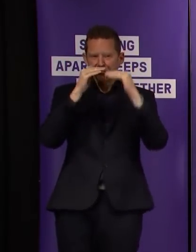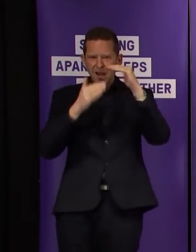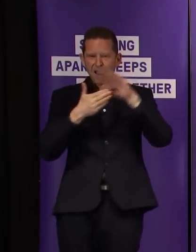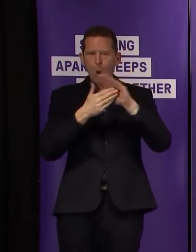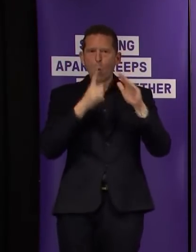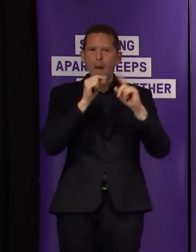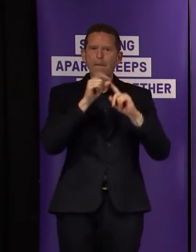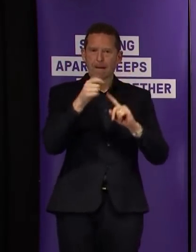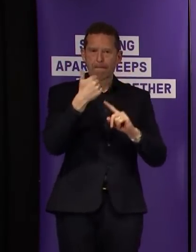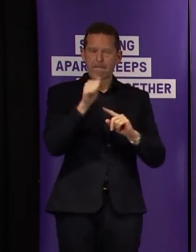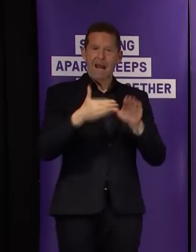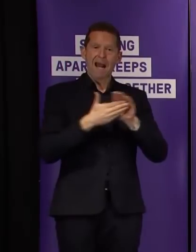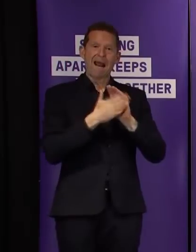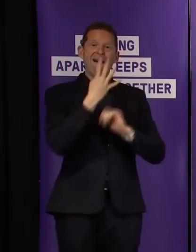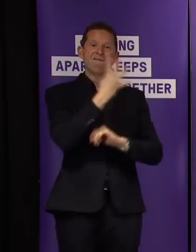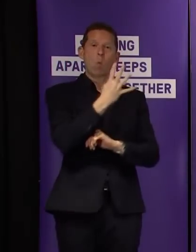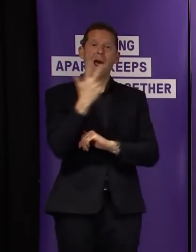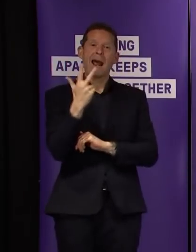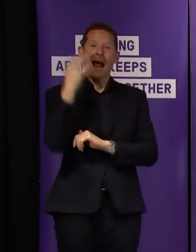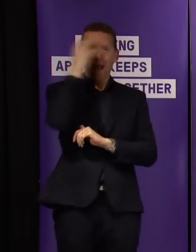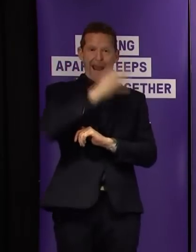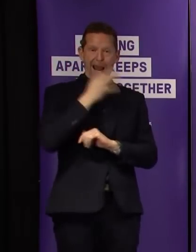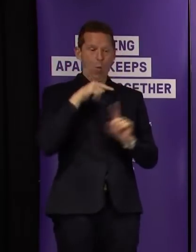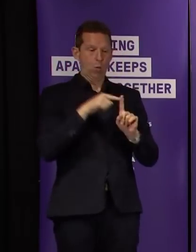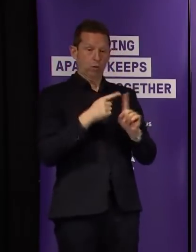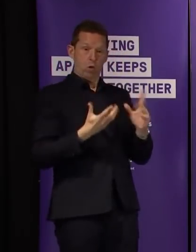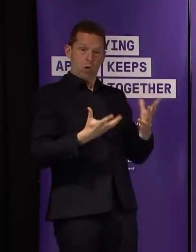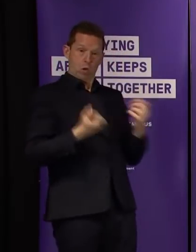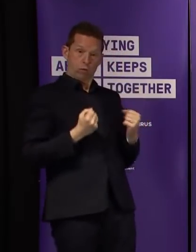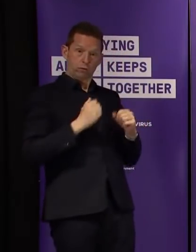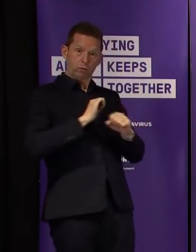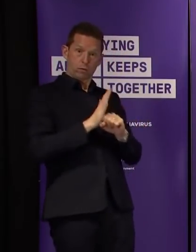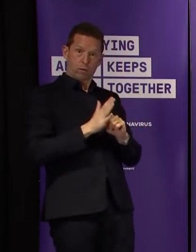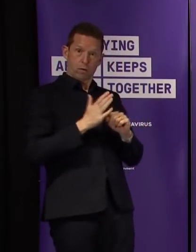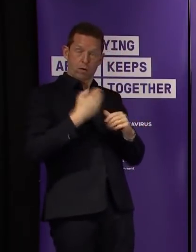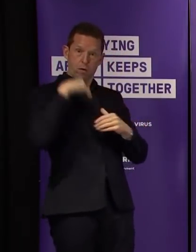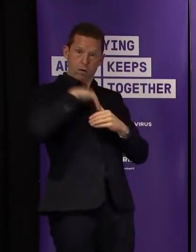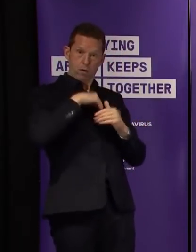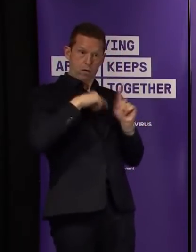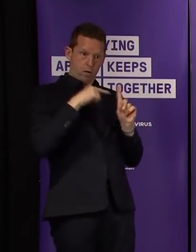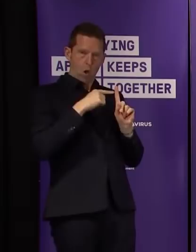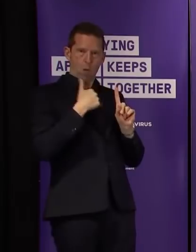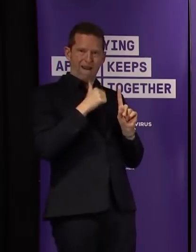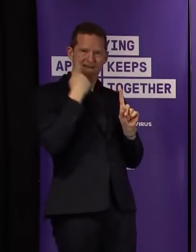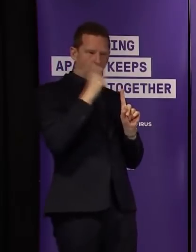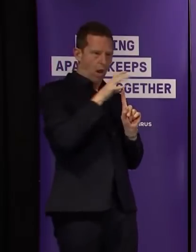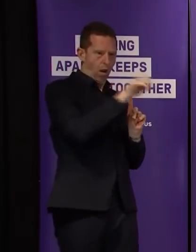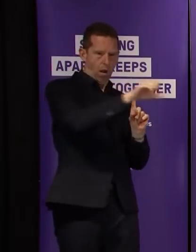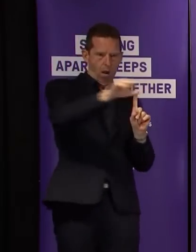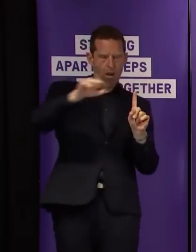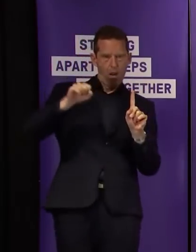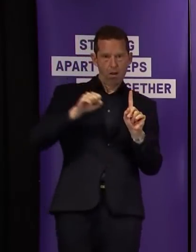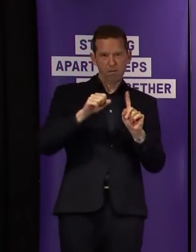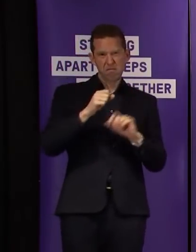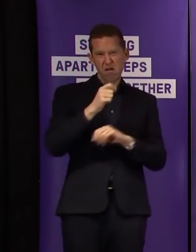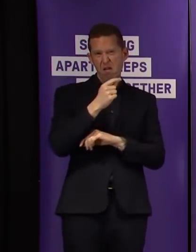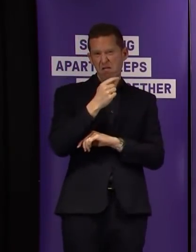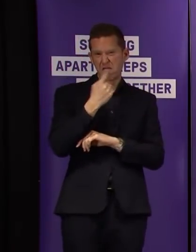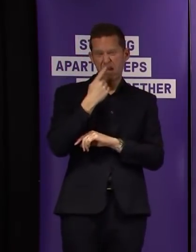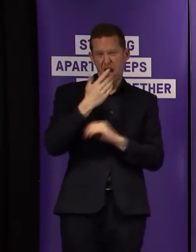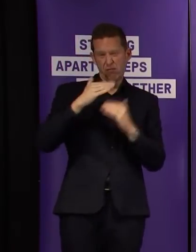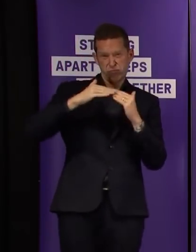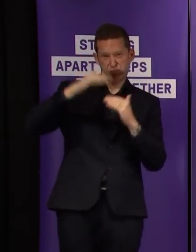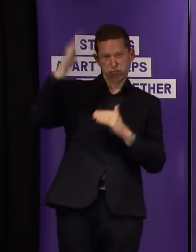close contacts within 48 hours. We are getting and interviewing into the 90%, so 91, 92,